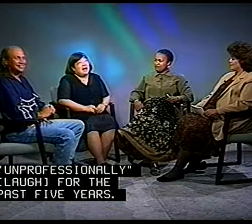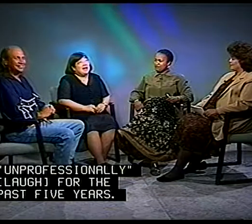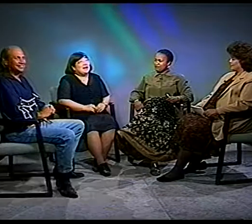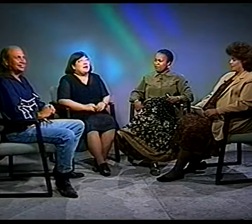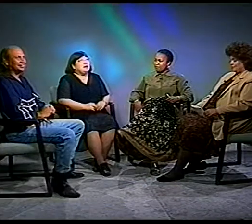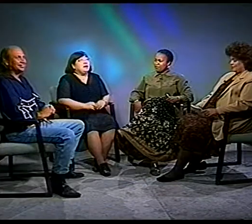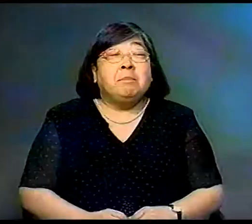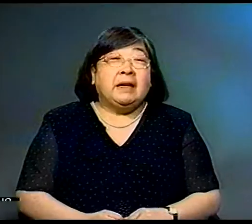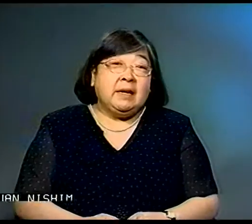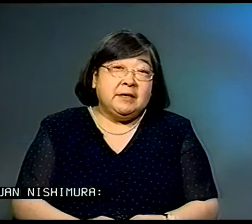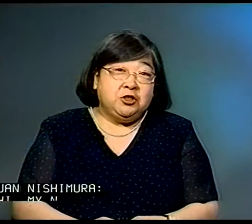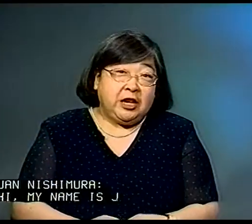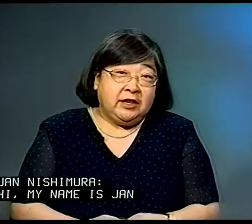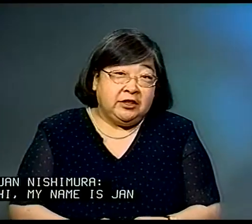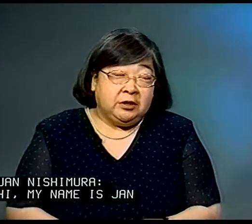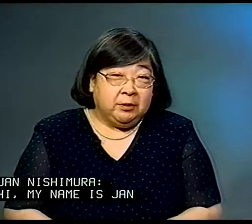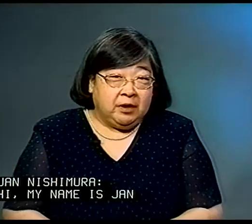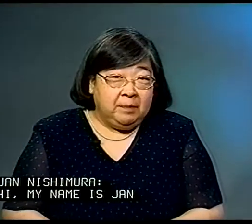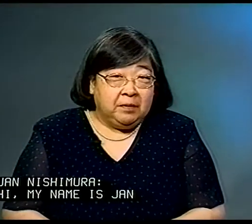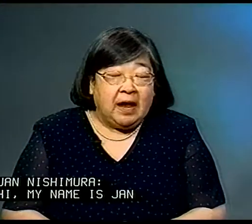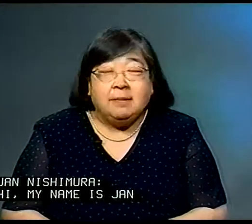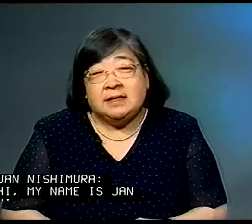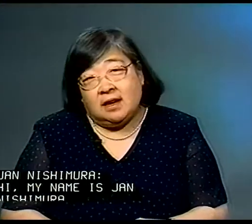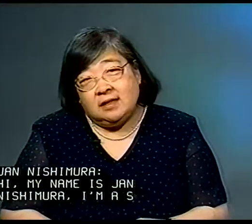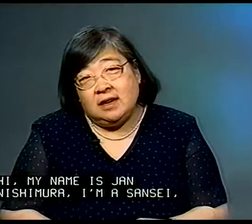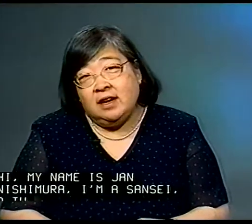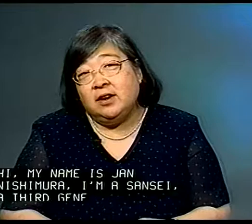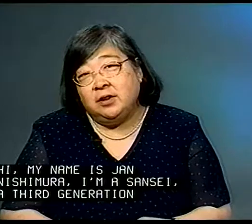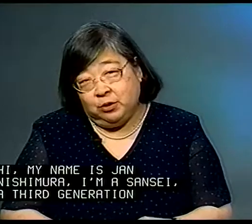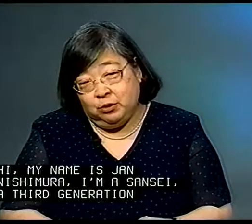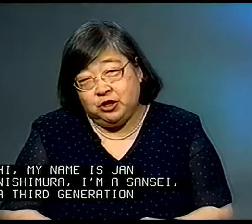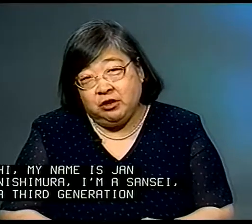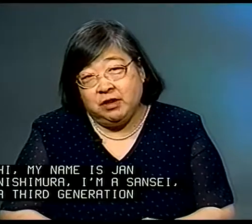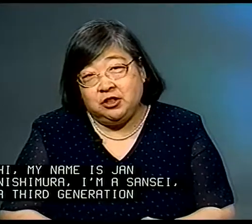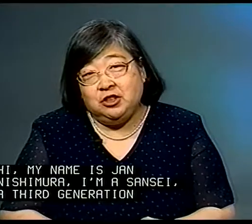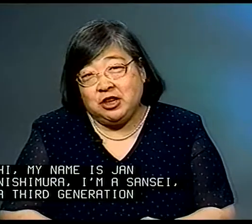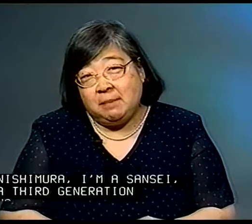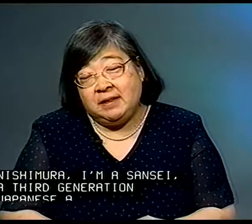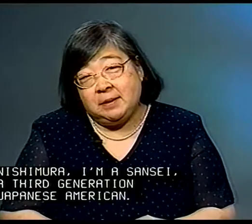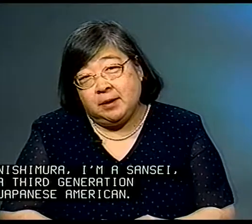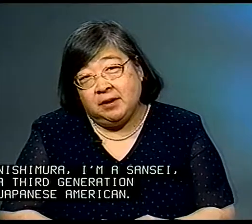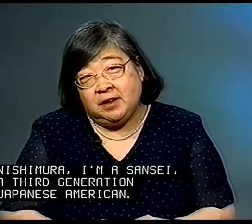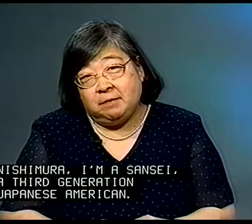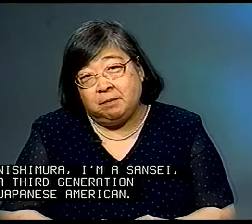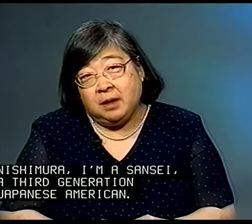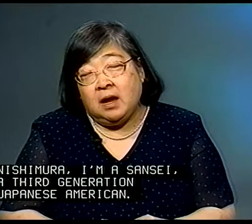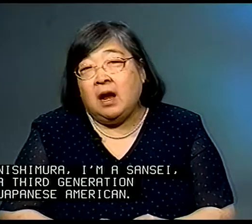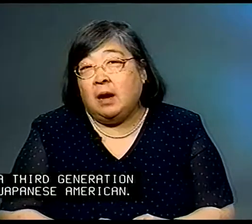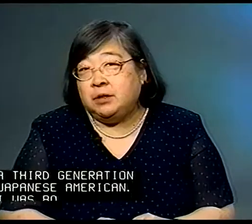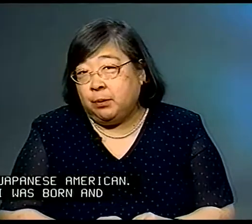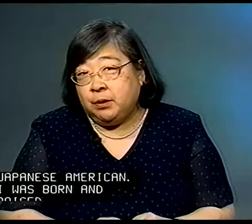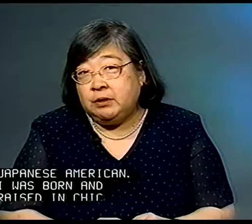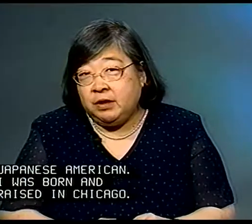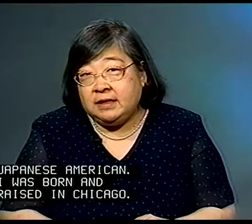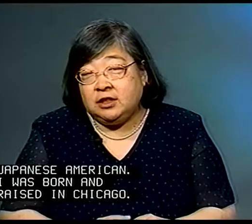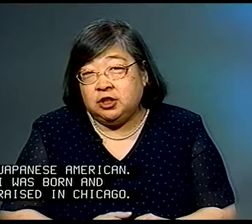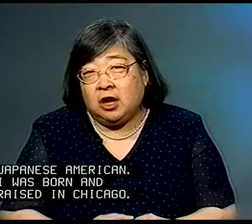Hi, my name is Jan Nishimura. I'm a Sansei, third generation Japanese American. I was born and raised in